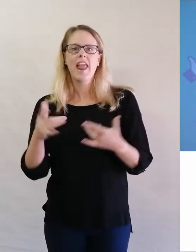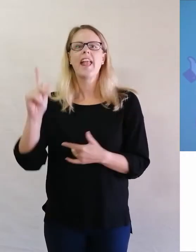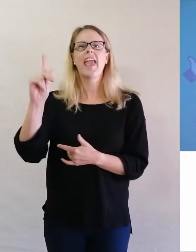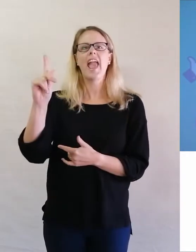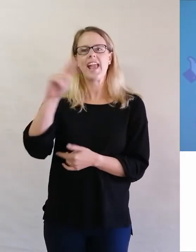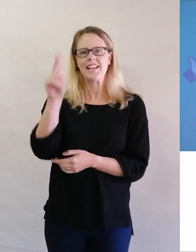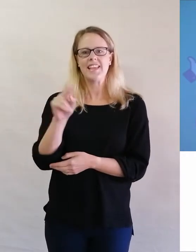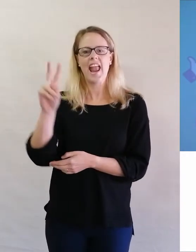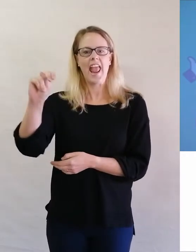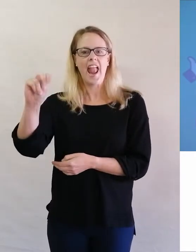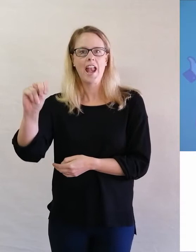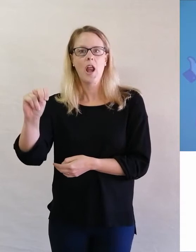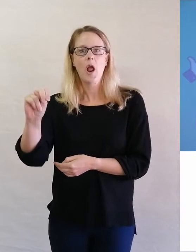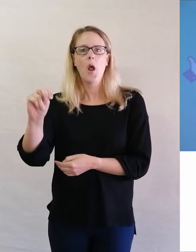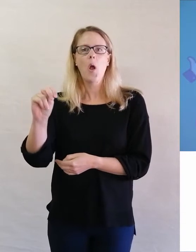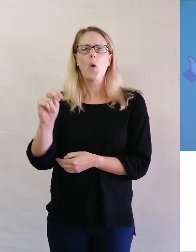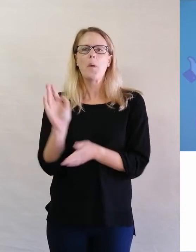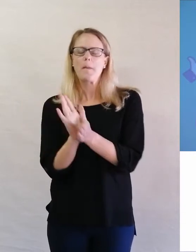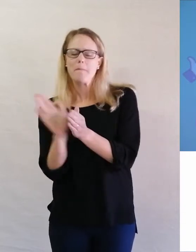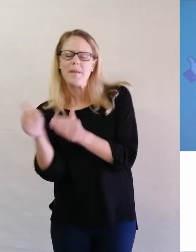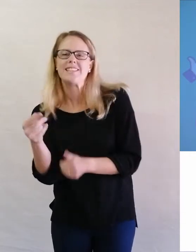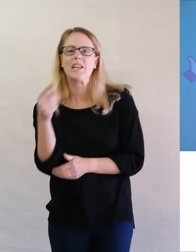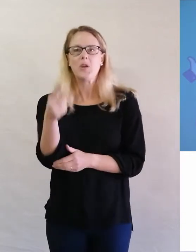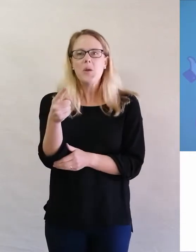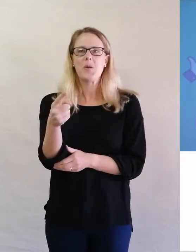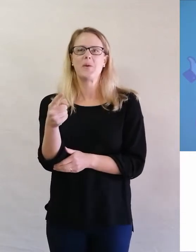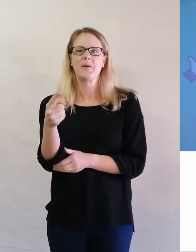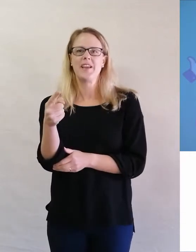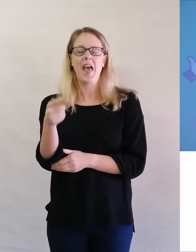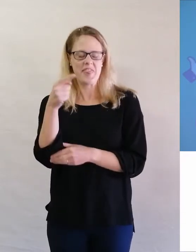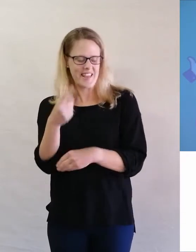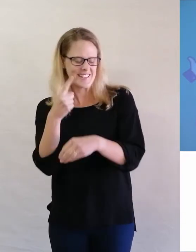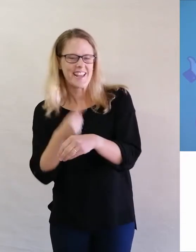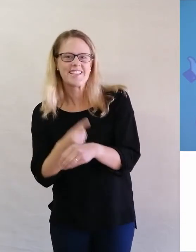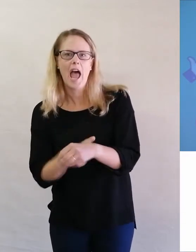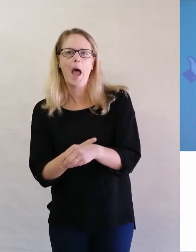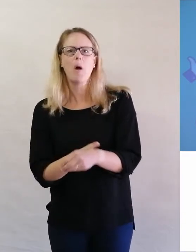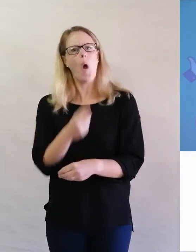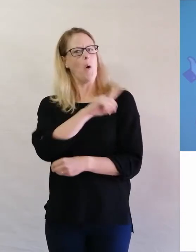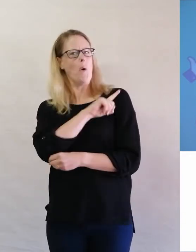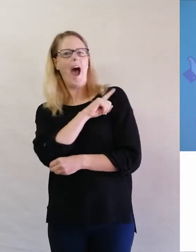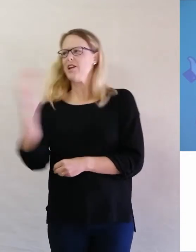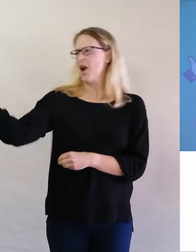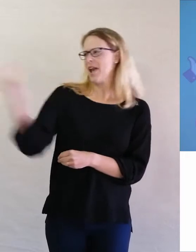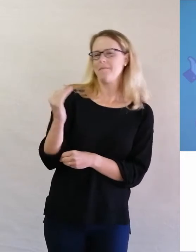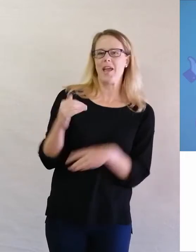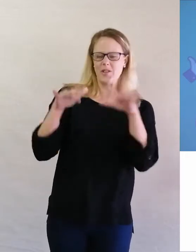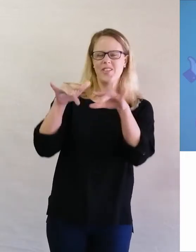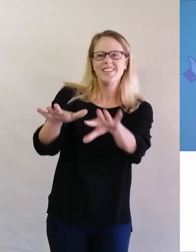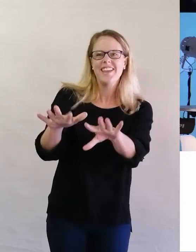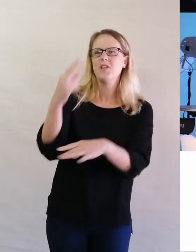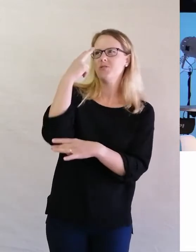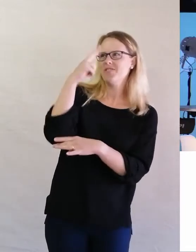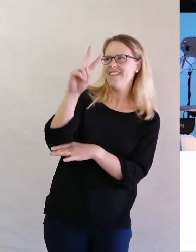KZN. We've missed you, Joburg volleys, over the July holidays. What happened? You normally flock down here to